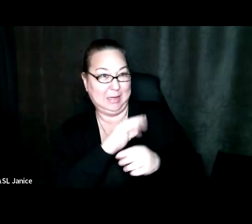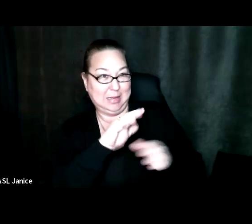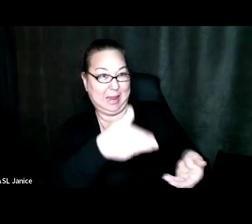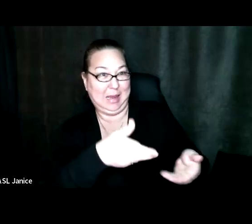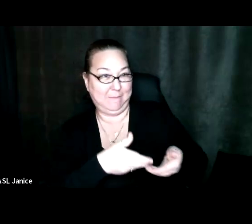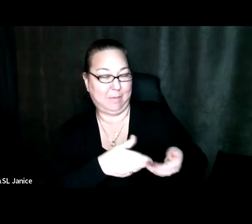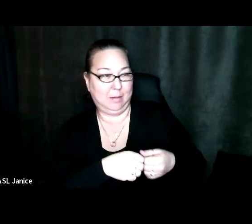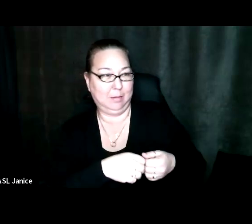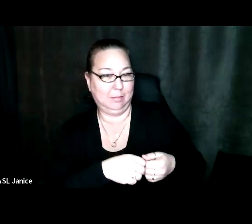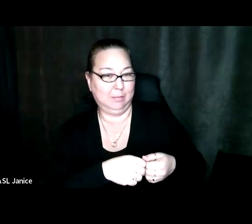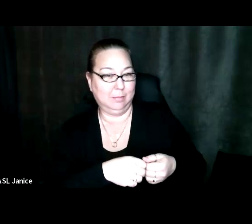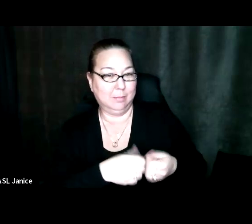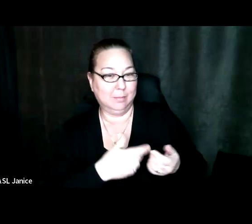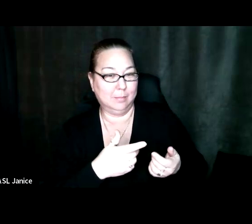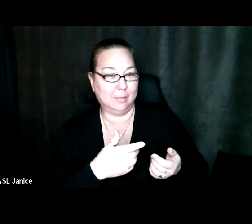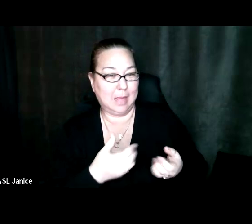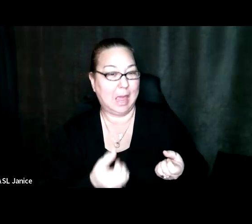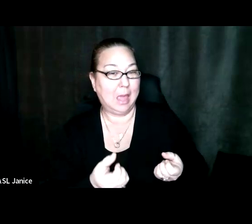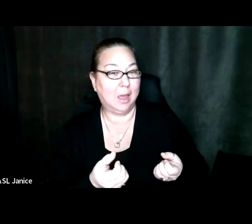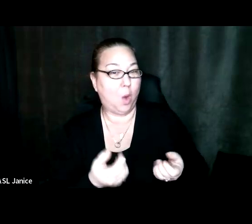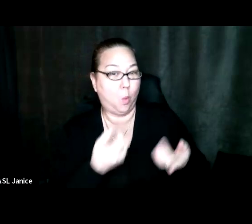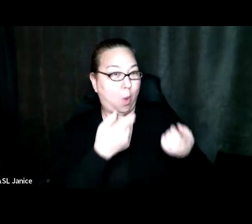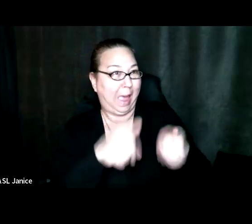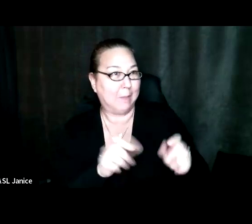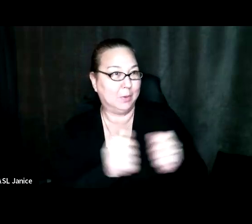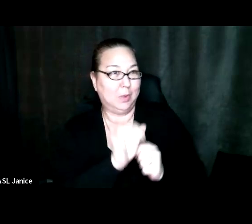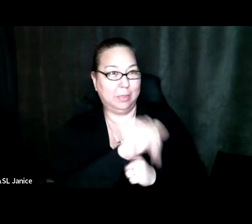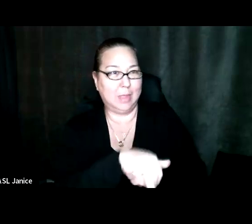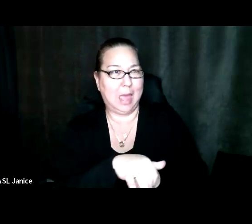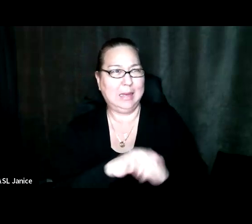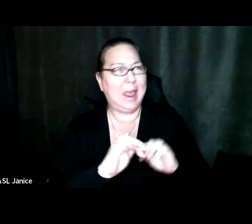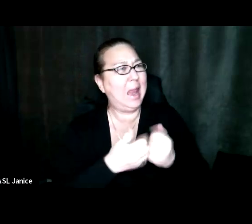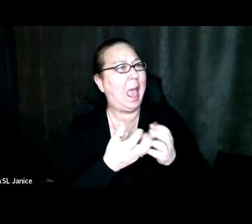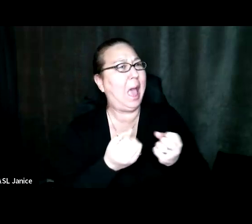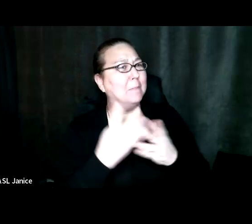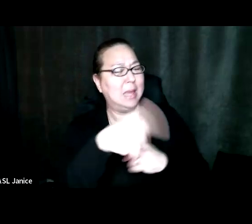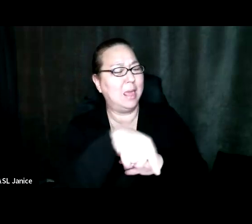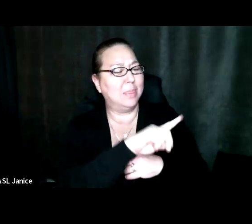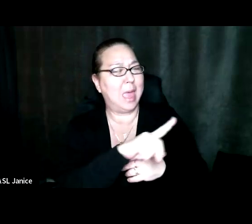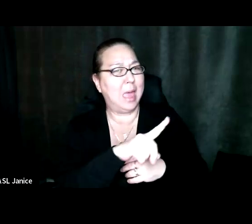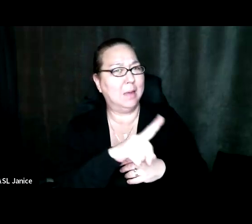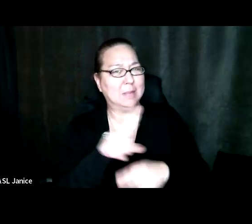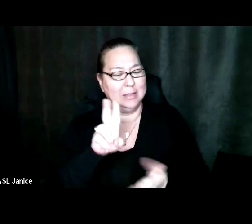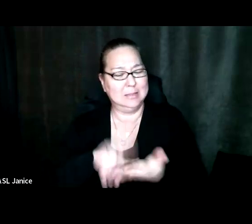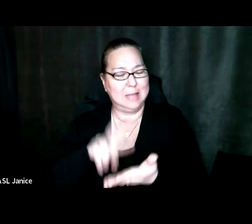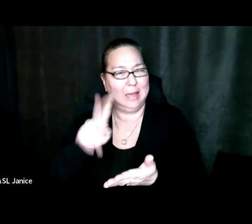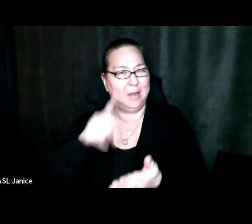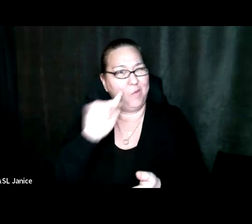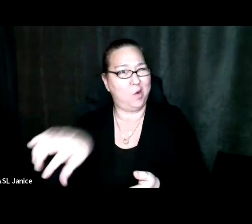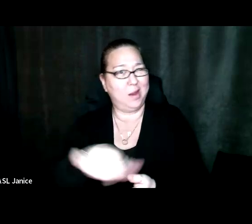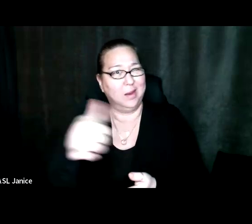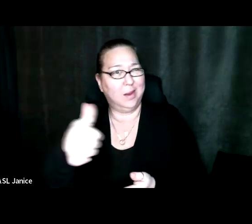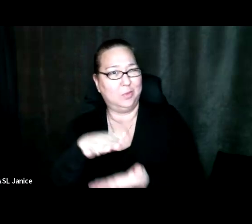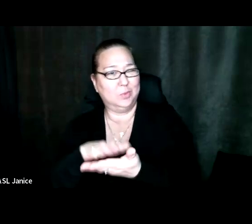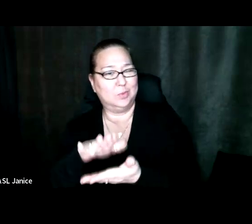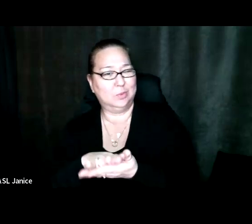them chose to enroll in other schools, and also be interested in what percentage of those students were, current